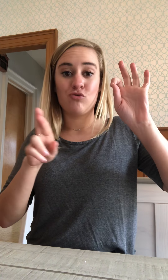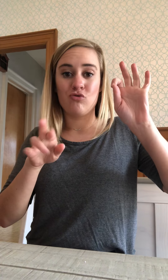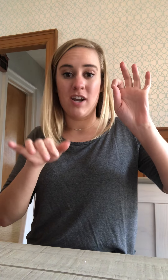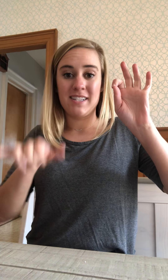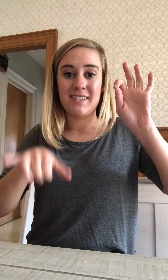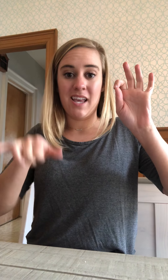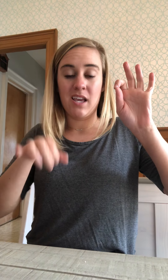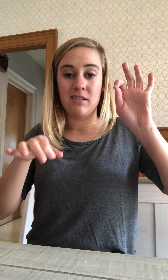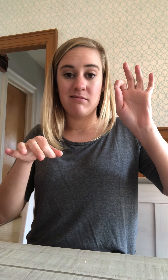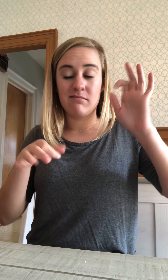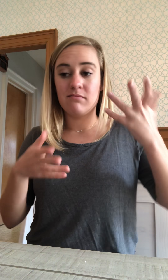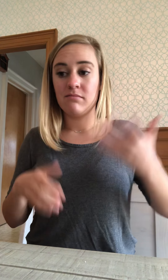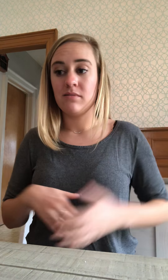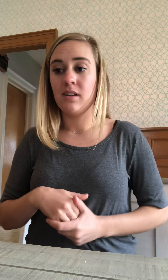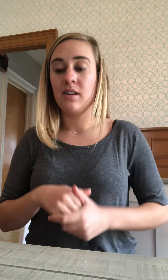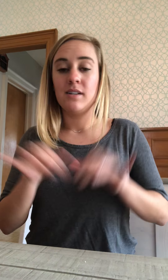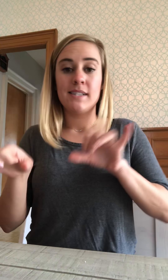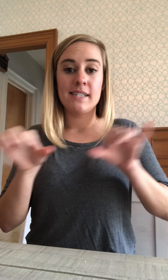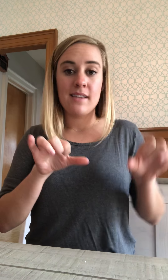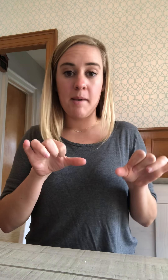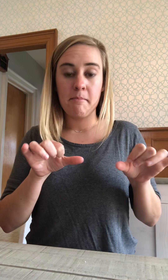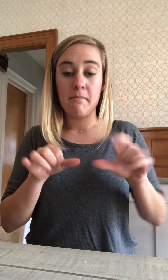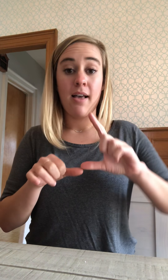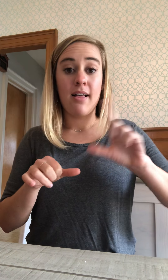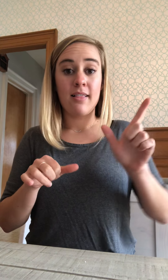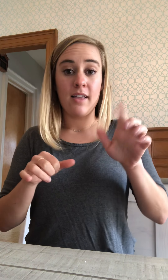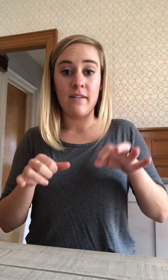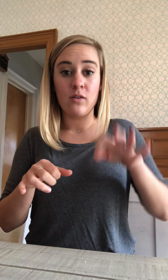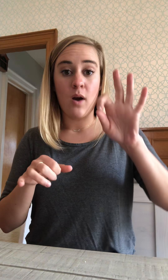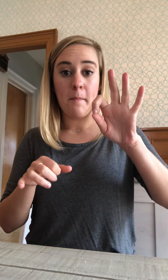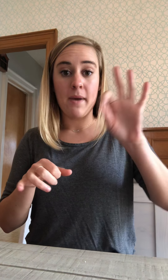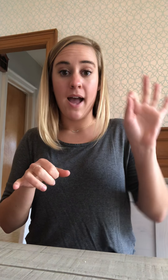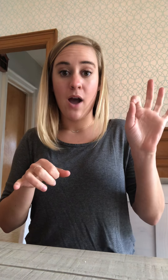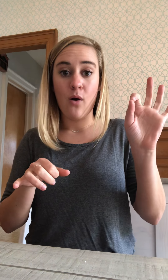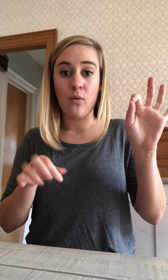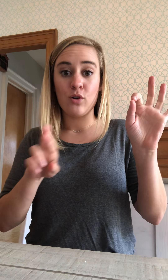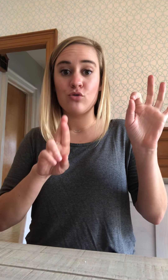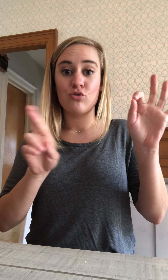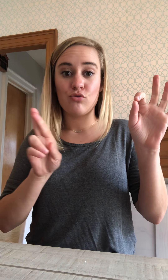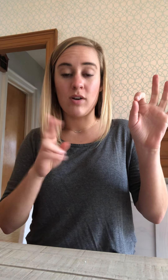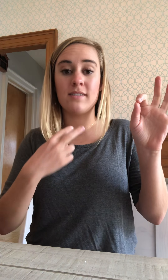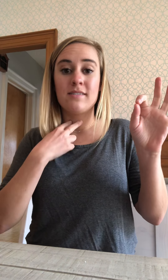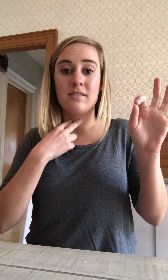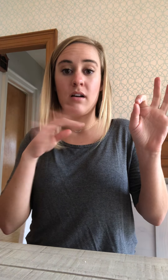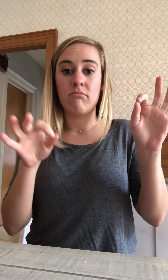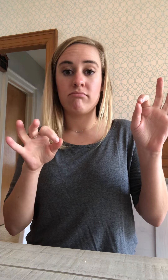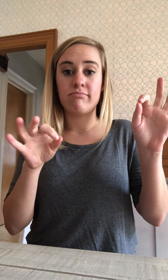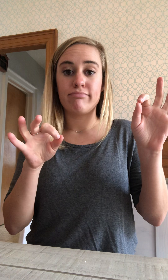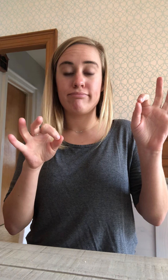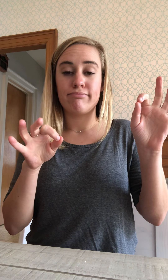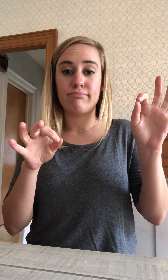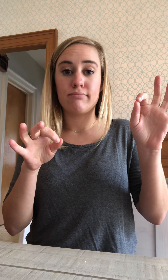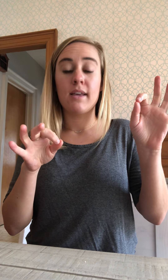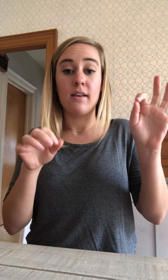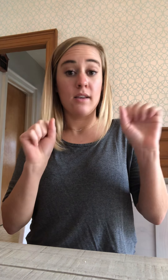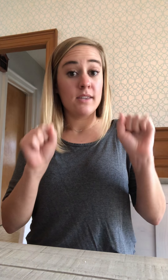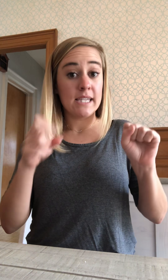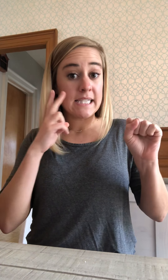Same thing here. Left eye goes up and out, right eye is stuck. And this doesn't mean that he can't see. It just means that he will